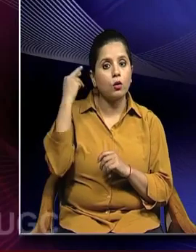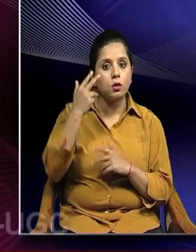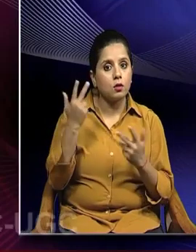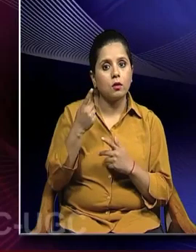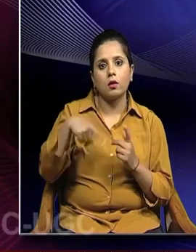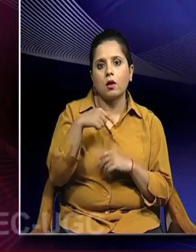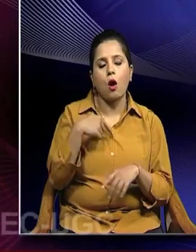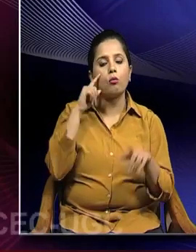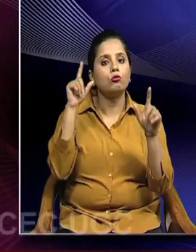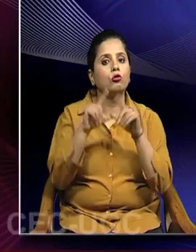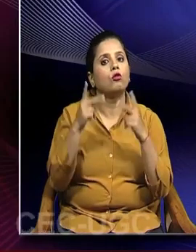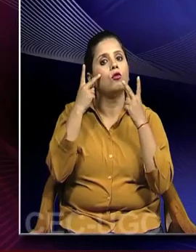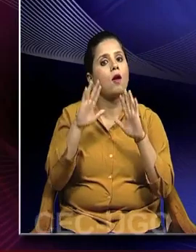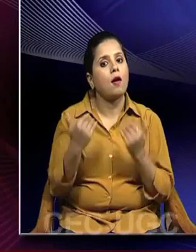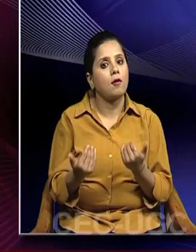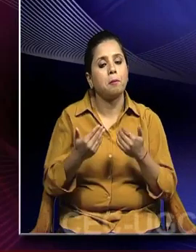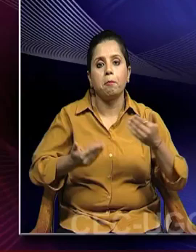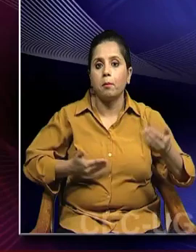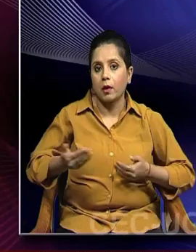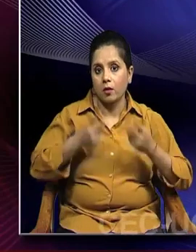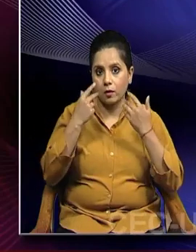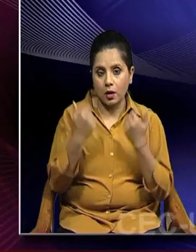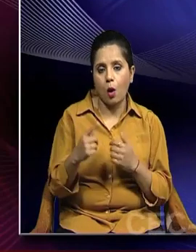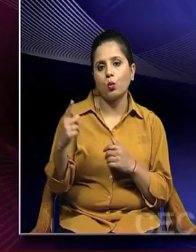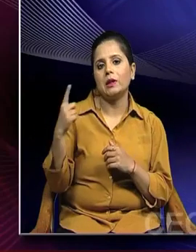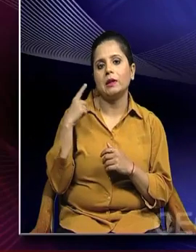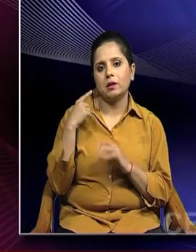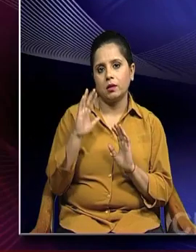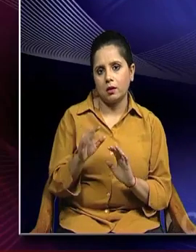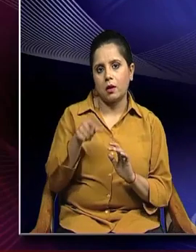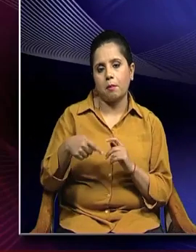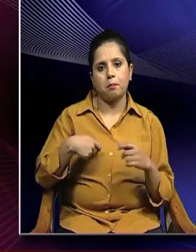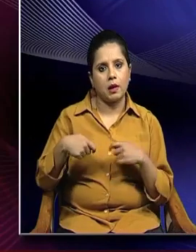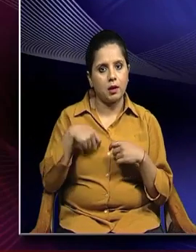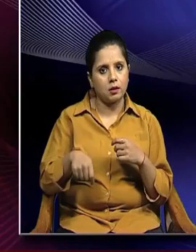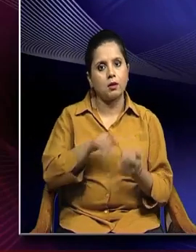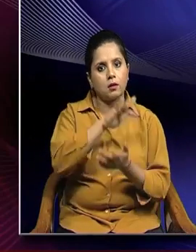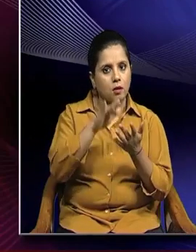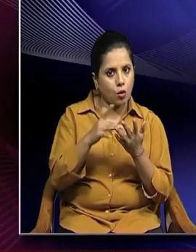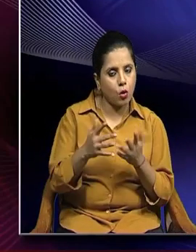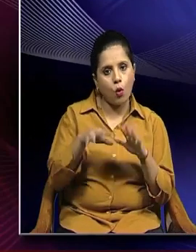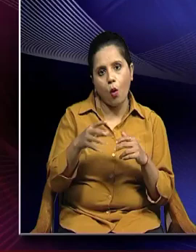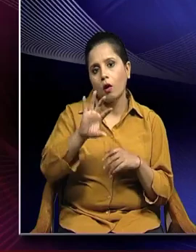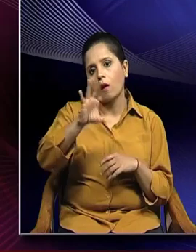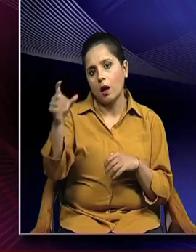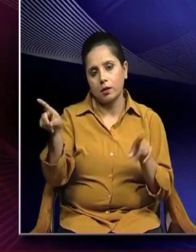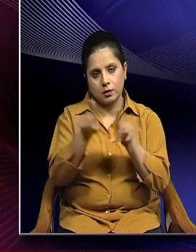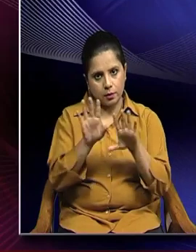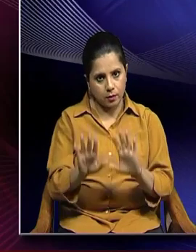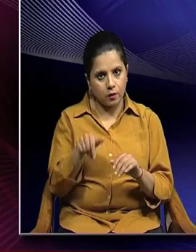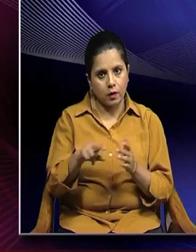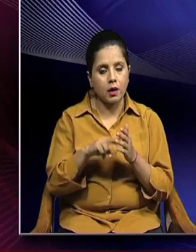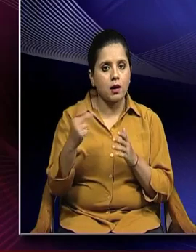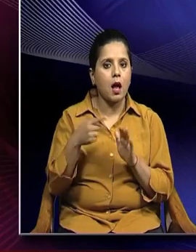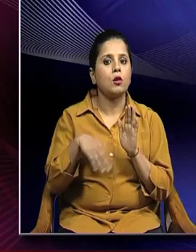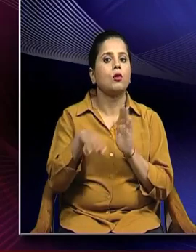are witnessing the behavior of the leaders in a business enterprise, or even in a country, even at national